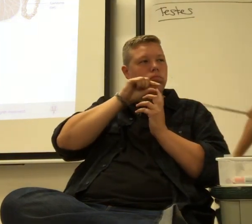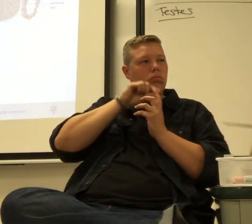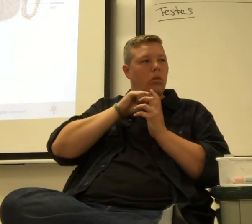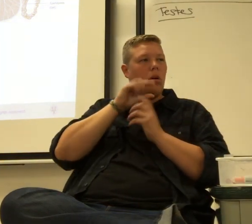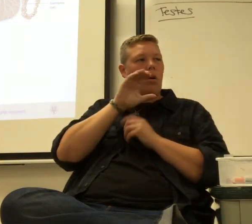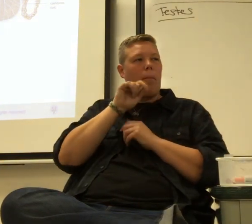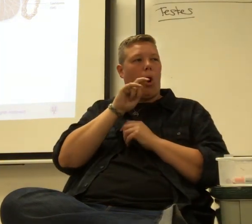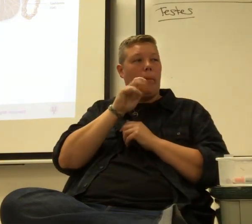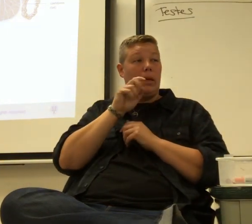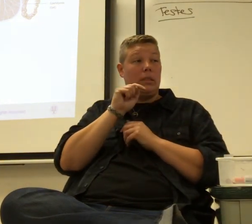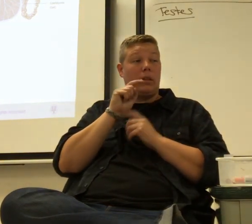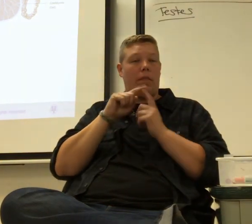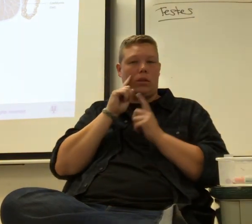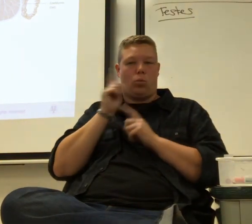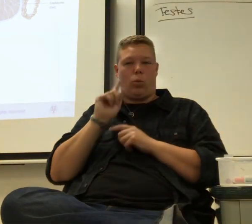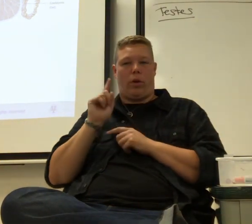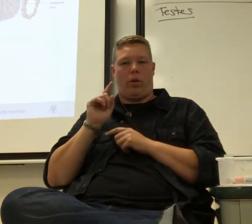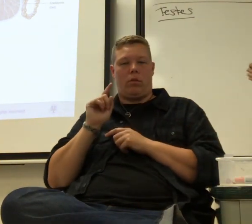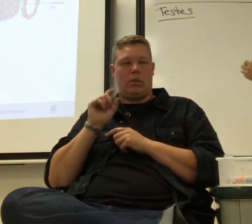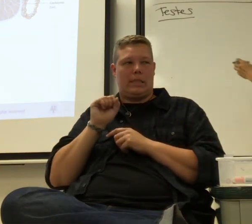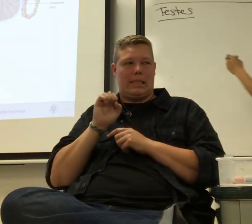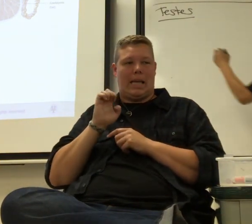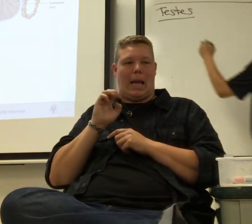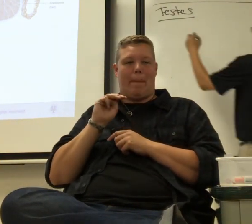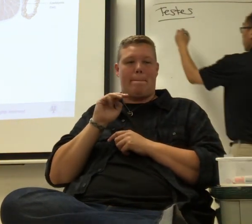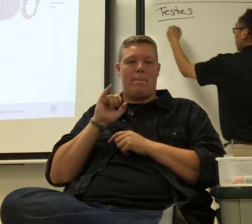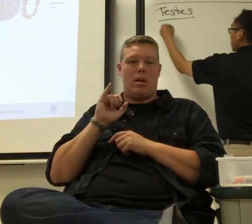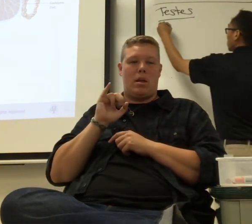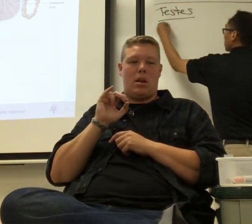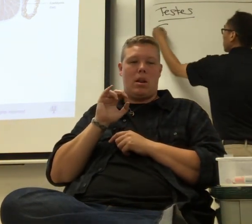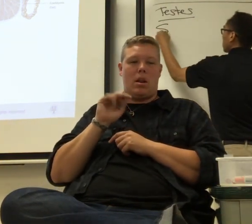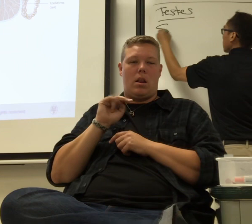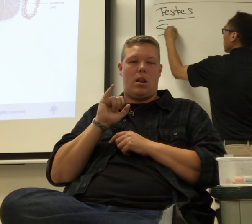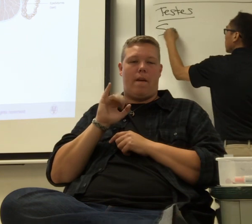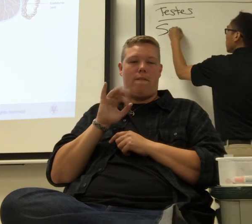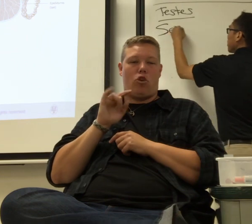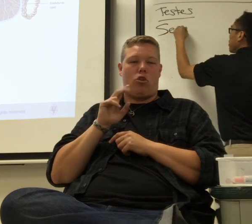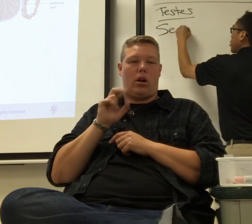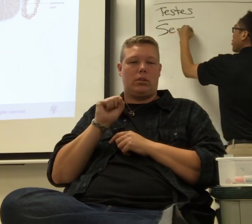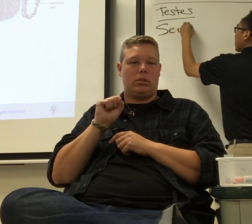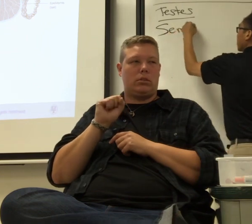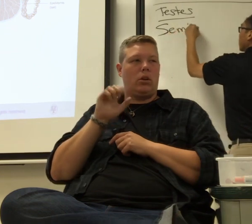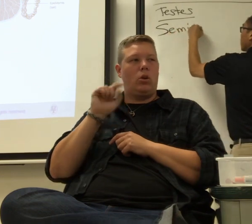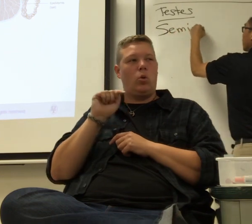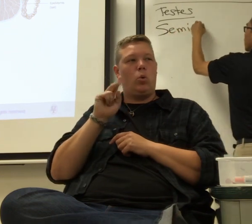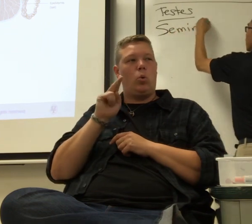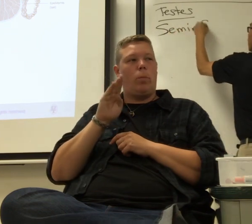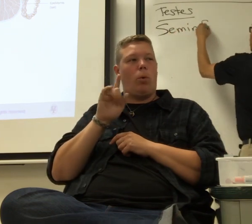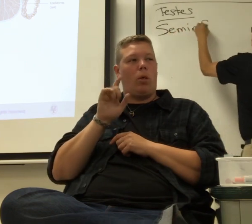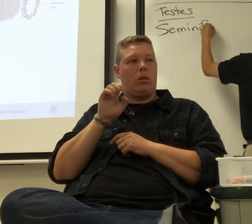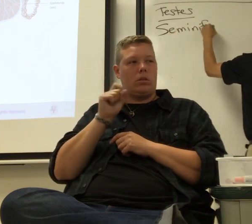are made. So let's start with that. Seminiferous tubules.